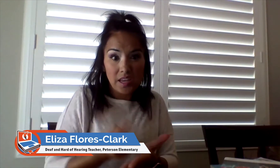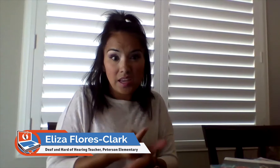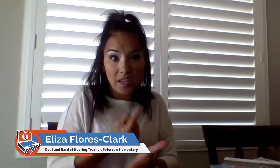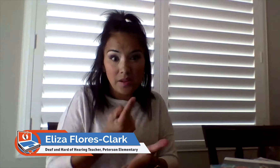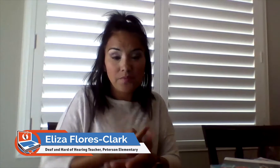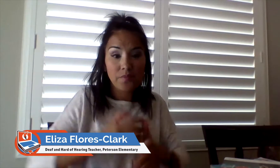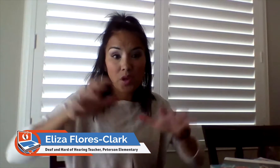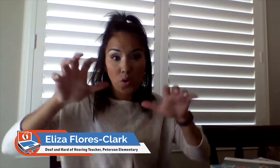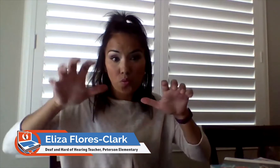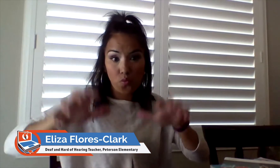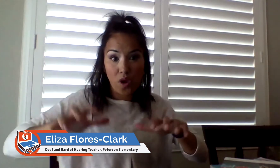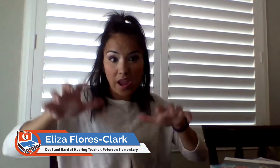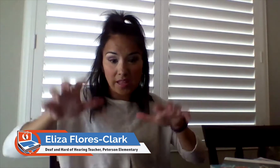rarely rains.